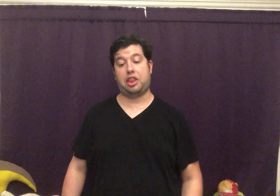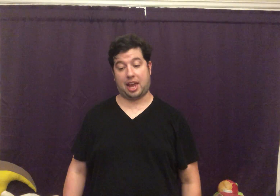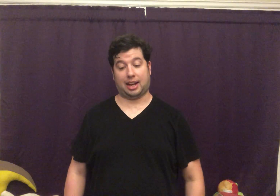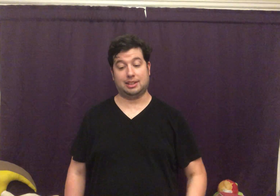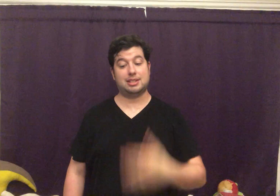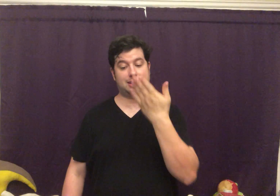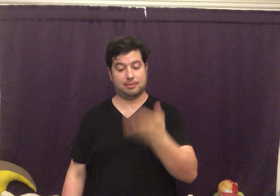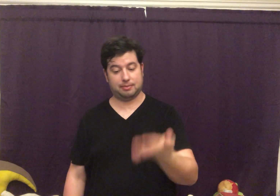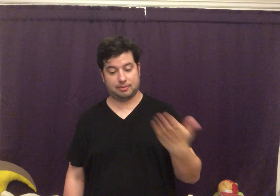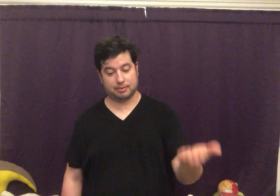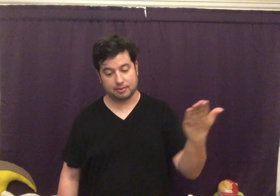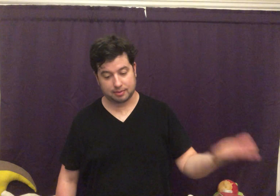Things.